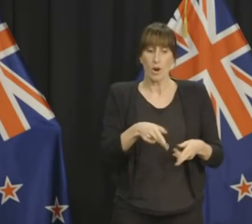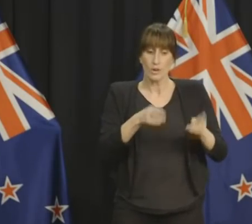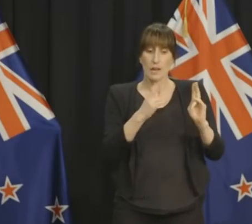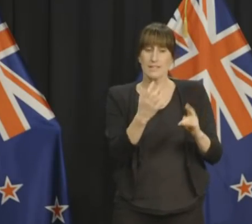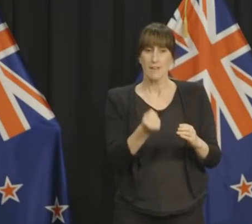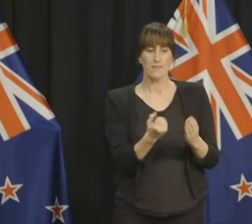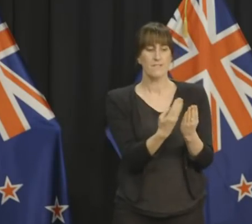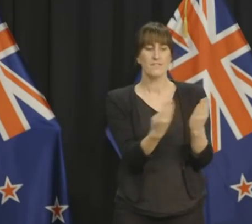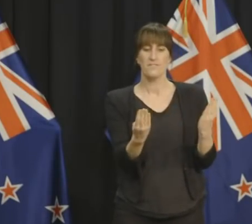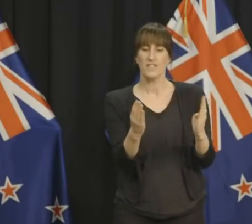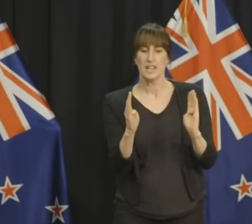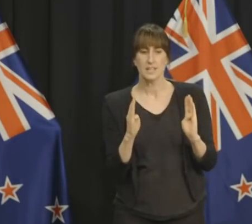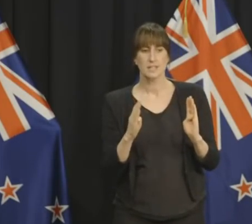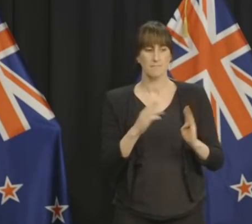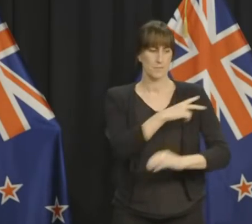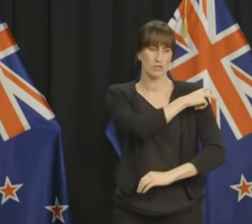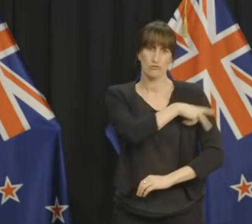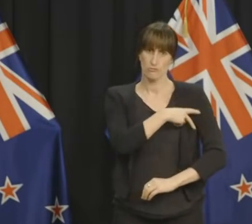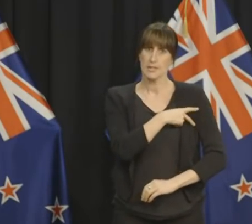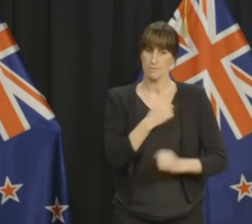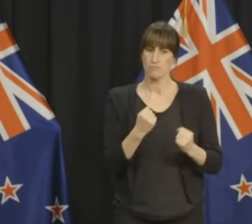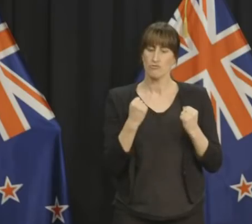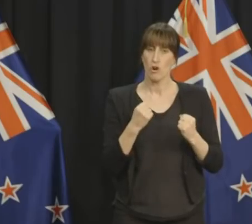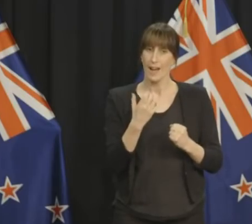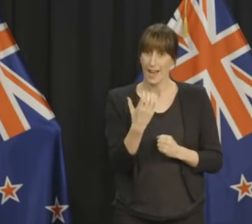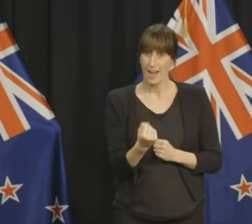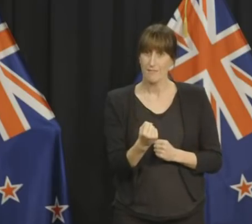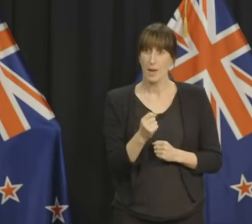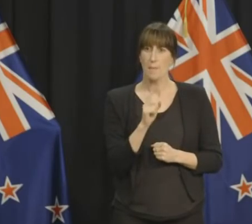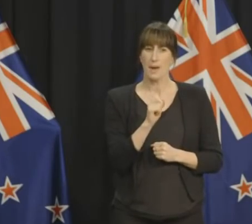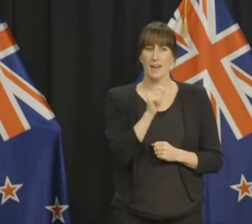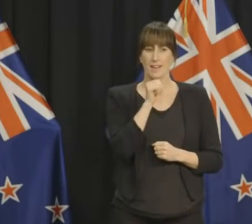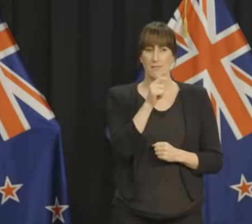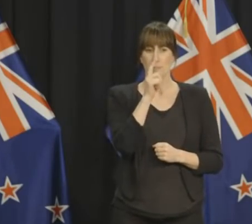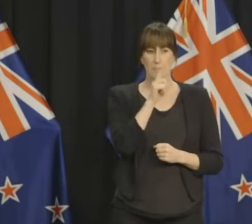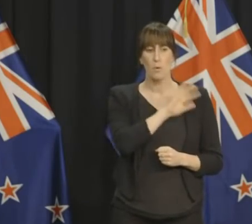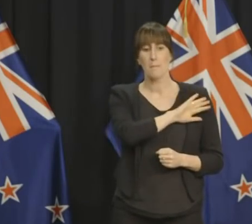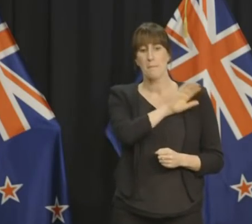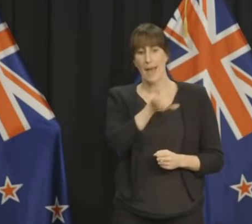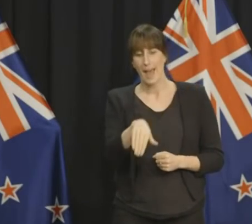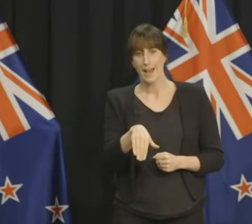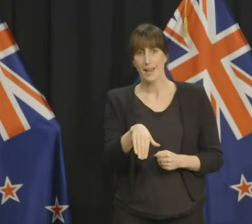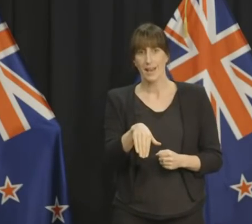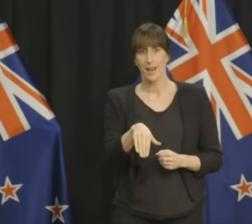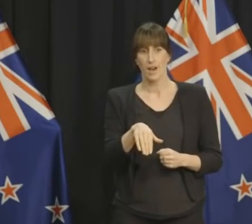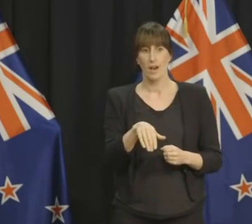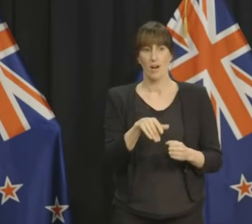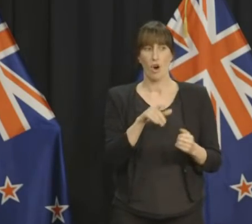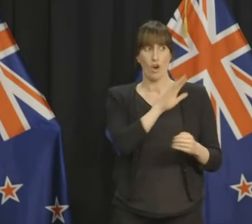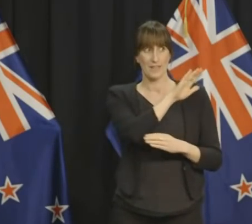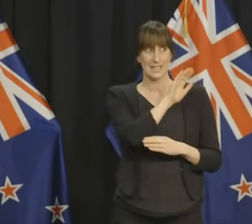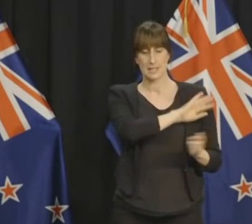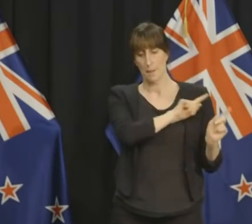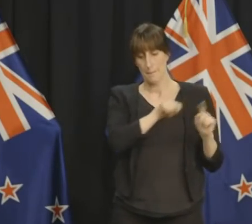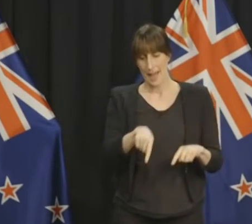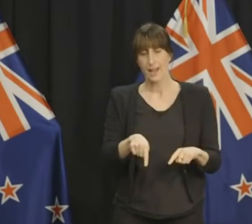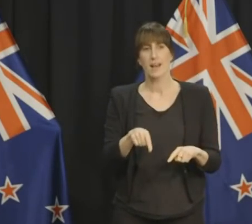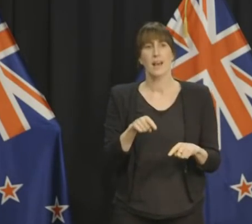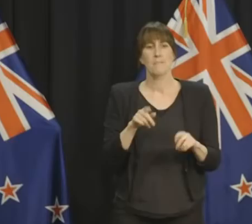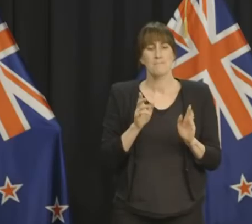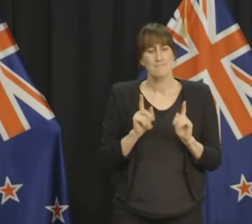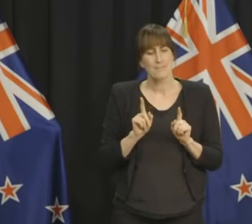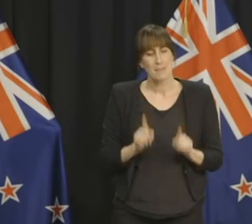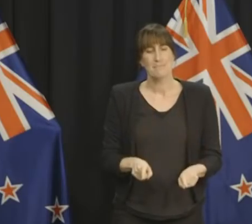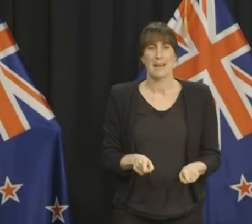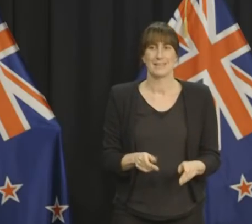facilities, but we also rely on those New Zealanders returning home to play by the rules. It is